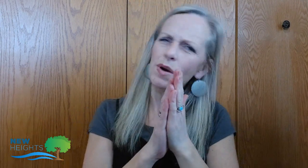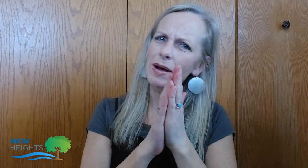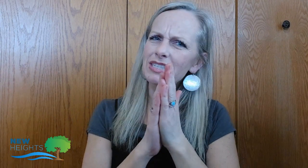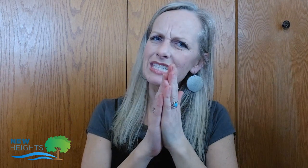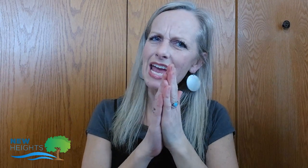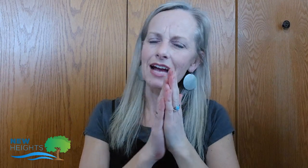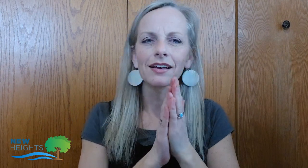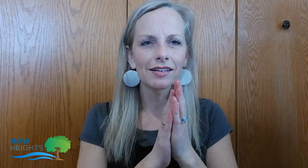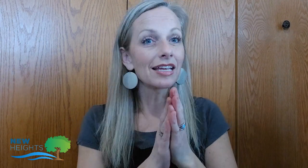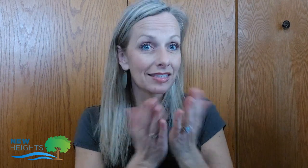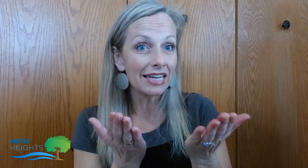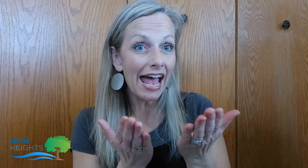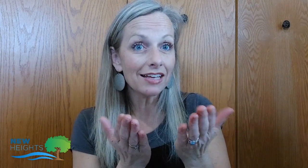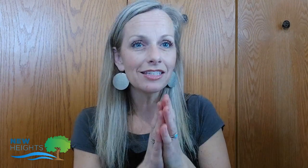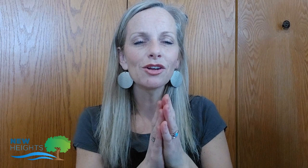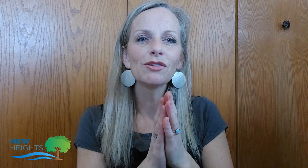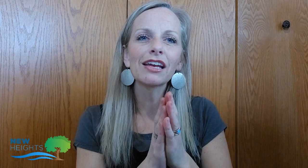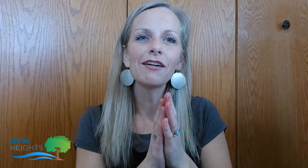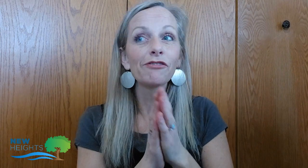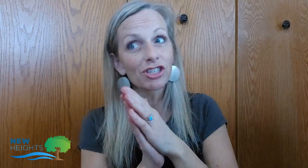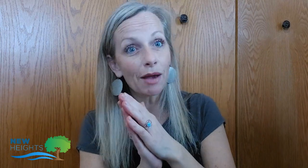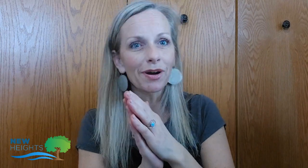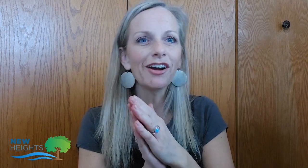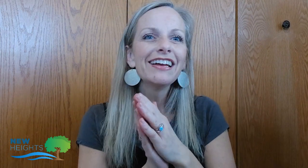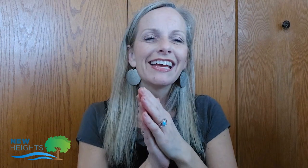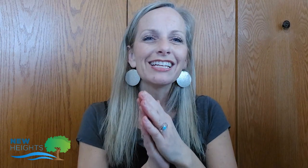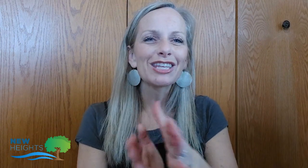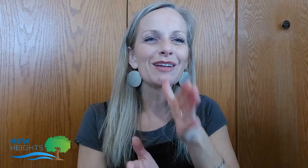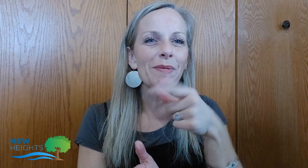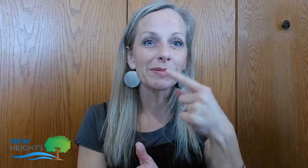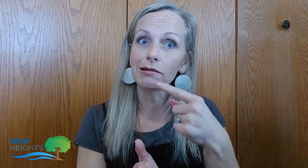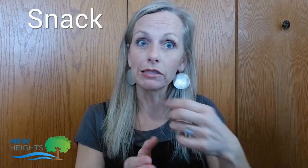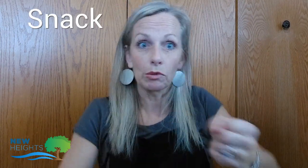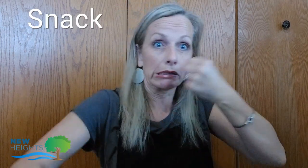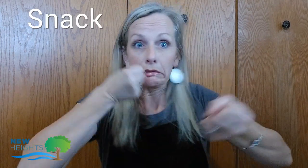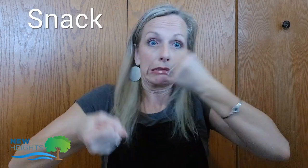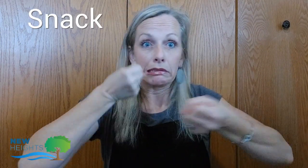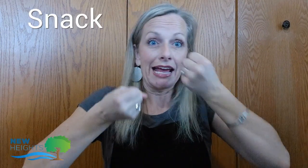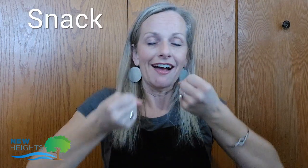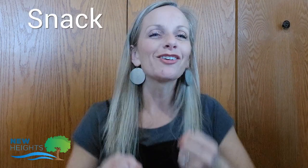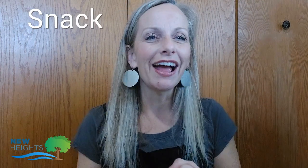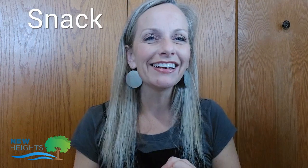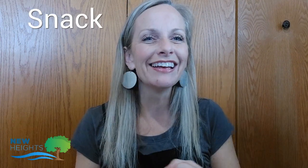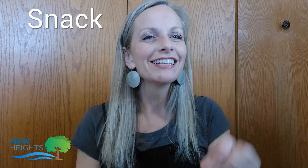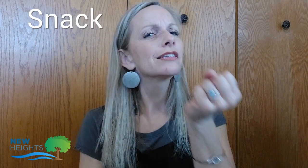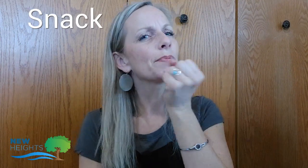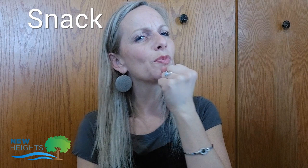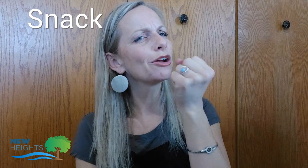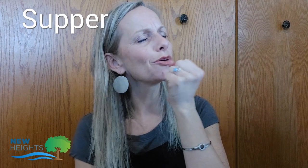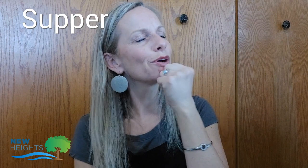about snack? Because that's the S, you think of for supper. And so then my mom said, oh, it's more like snack, right? Supper, we're